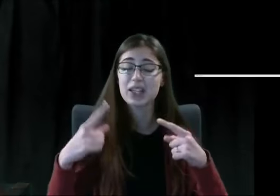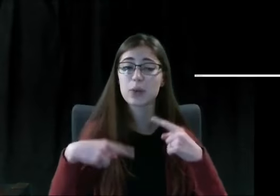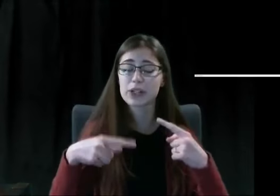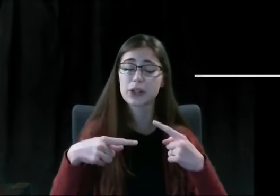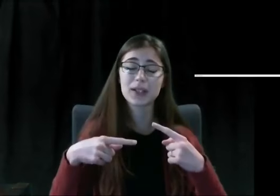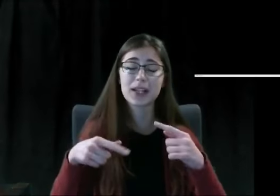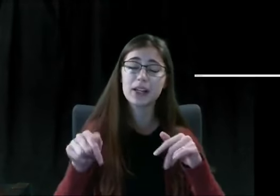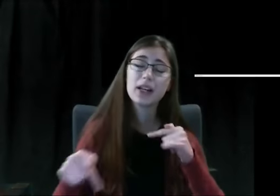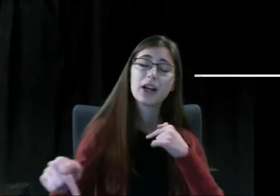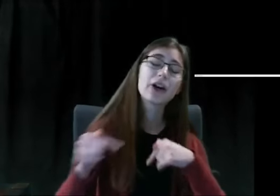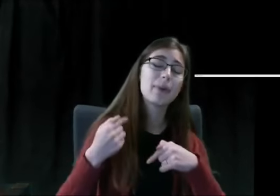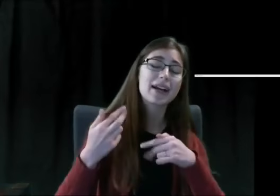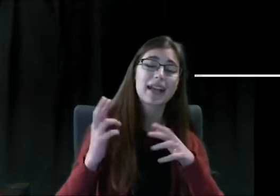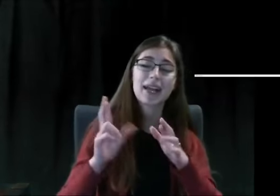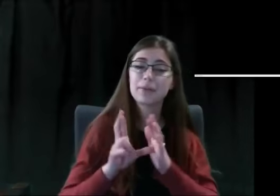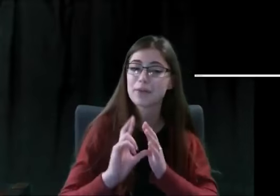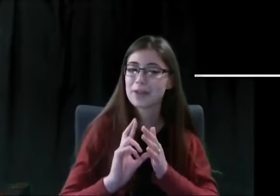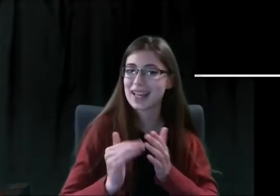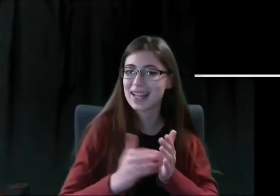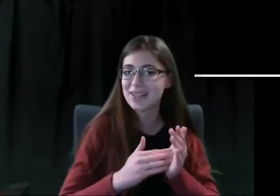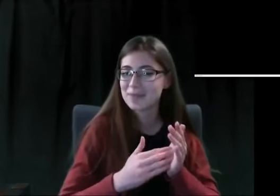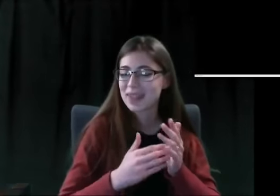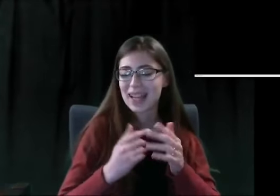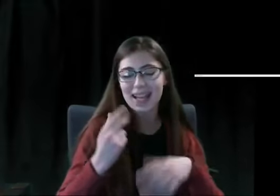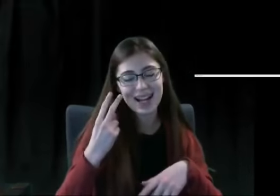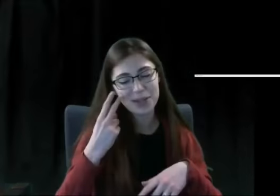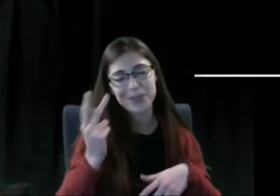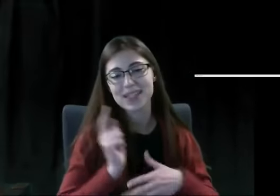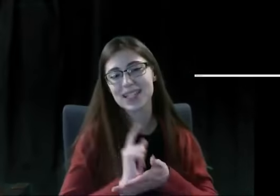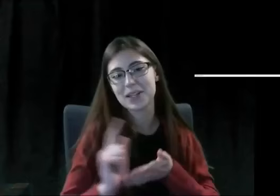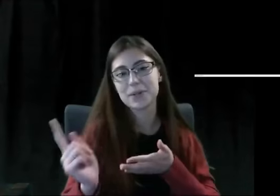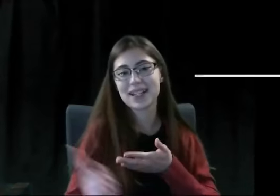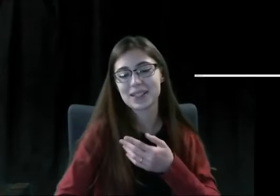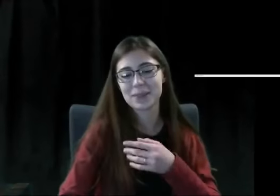struggling on, go back and review that again. And I will see you next week.